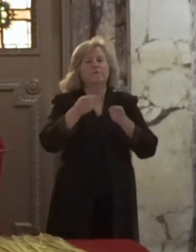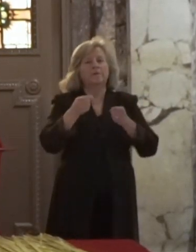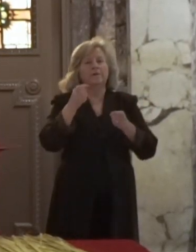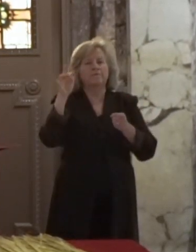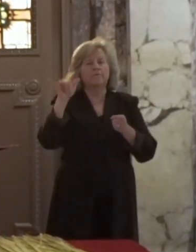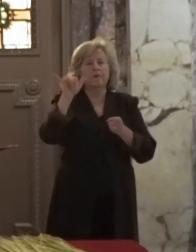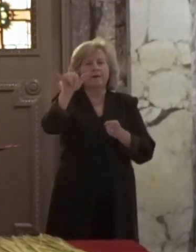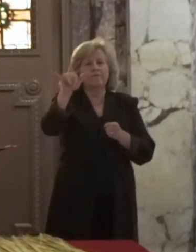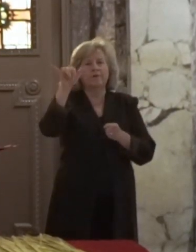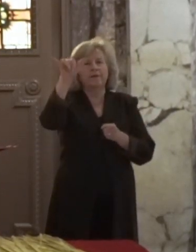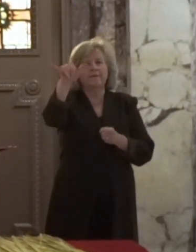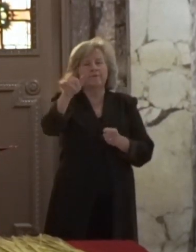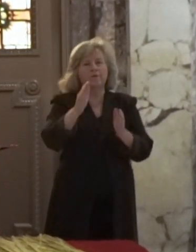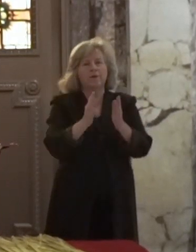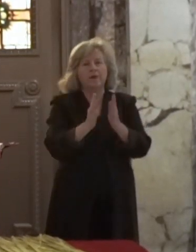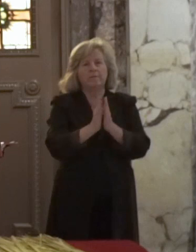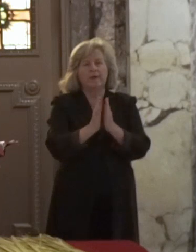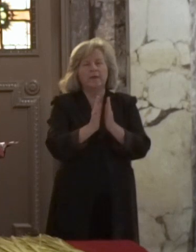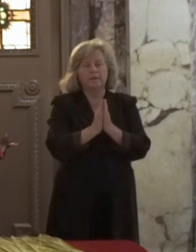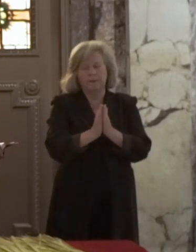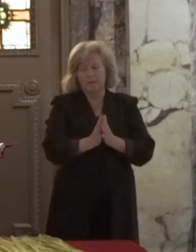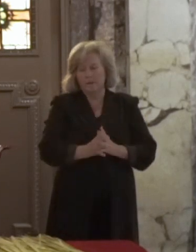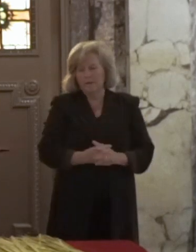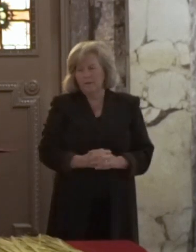ever. Amen. Amen.